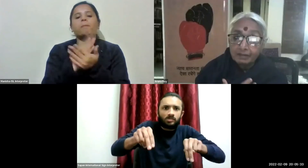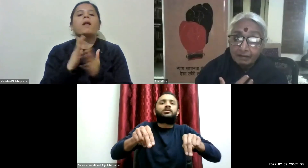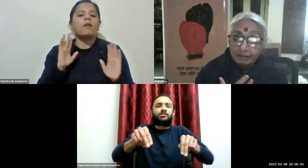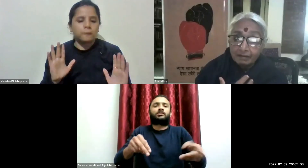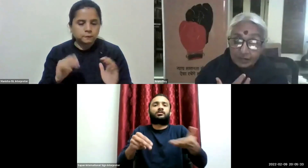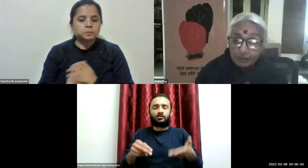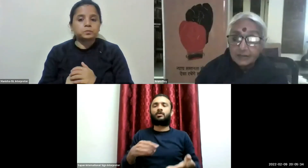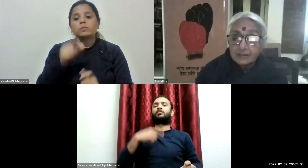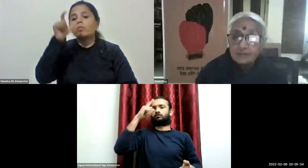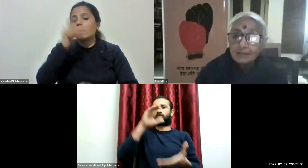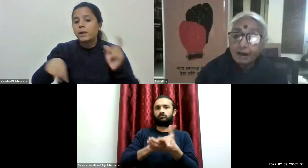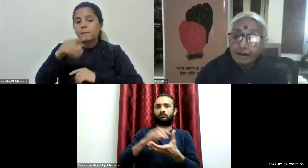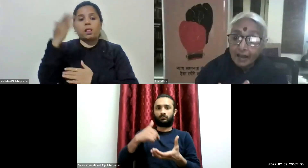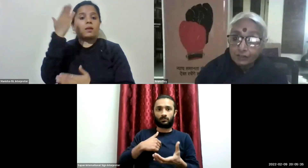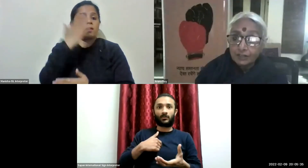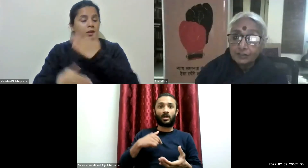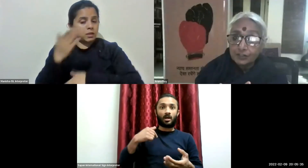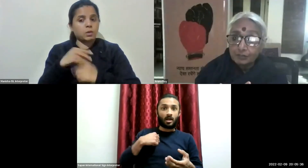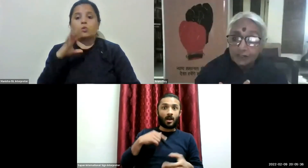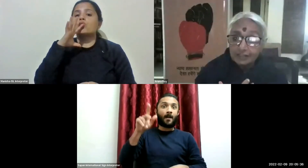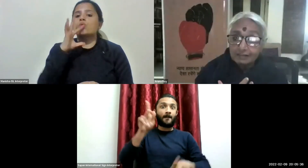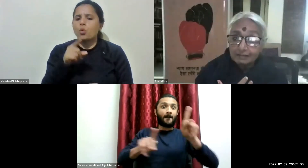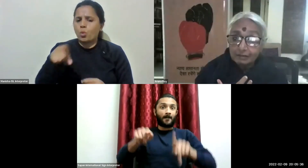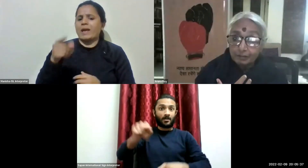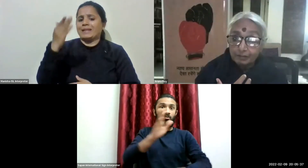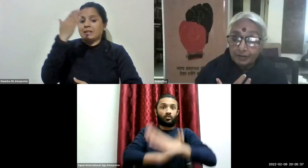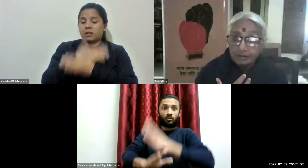with disabilities are actually the